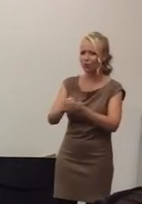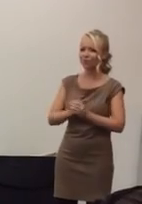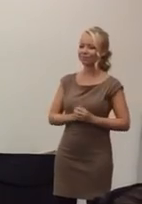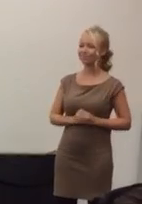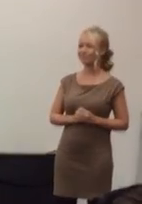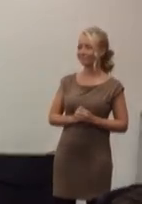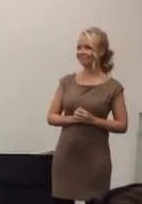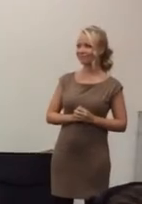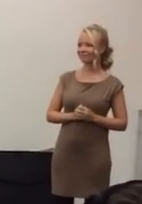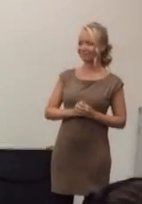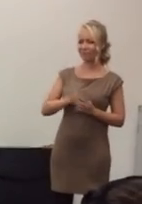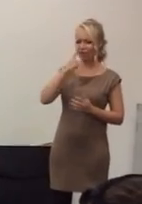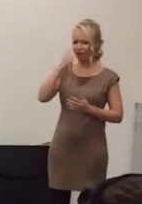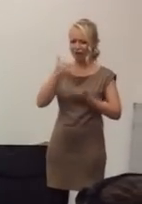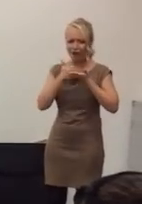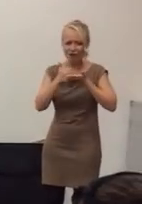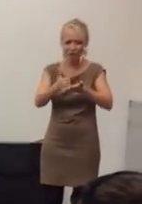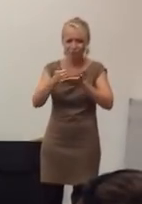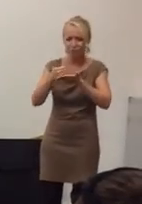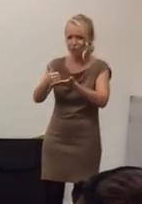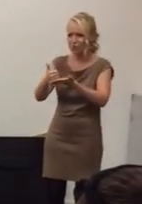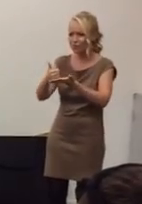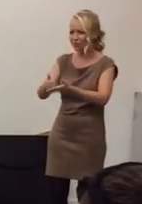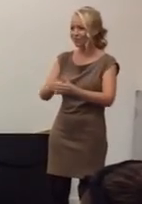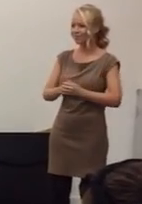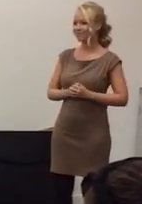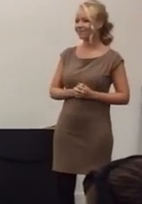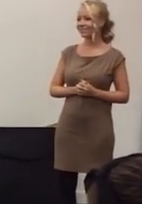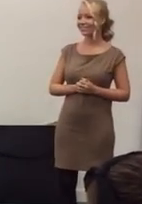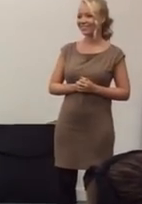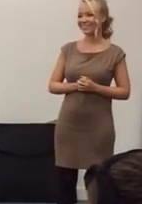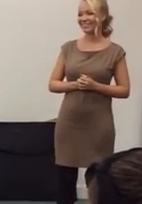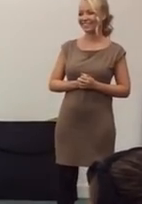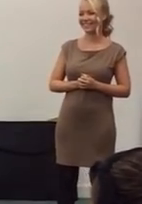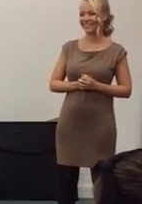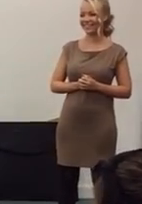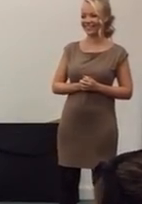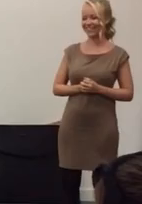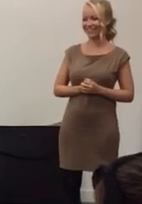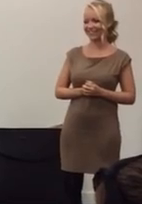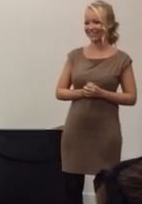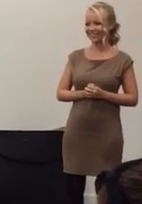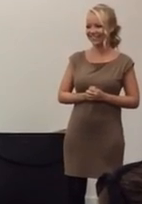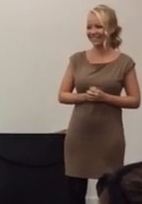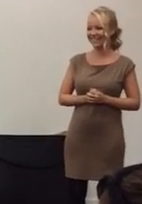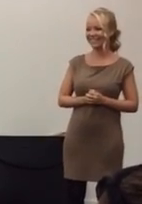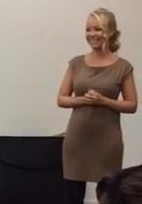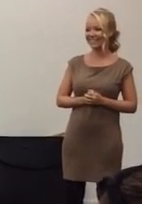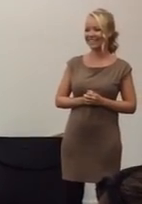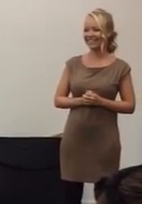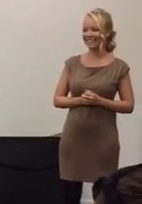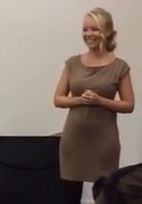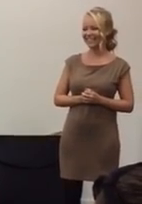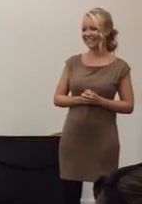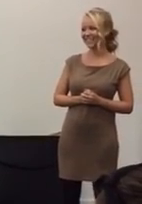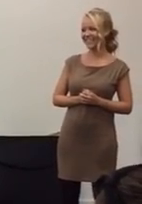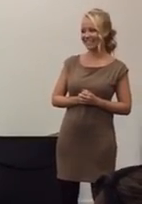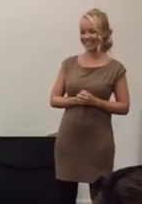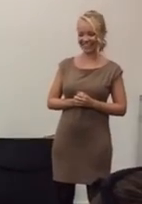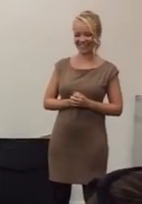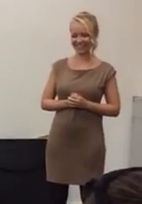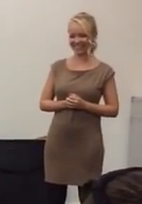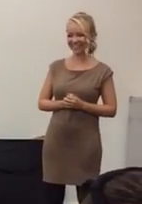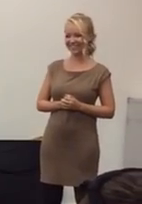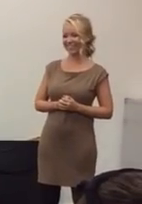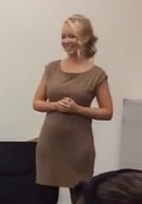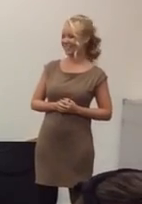help you. Can I help you?" What does Eric say? "Can I help you?" That's right.